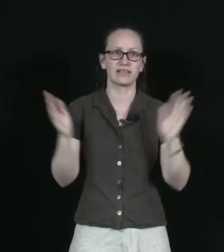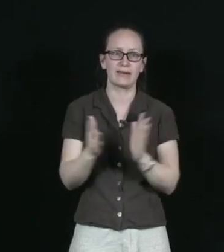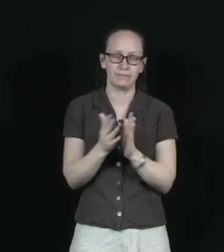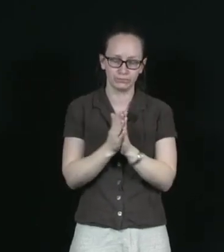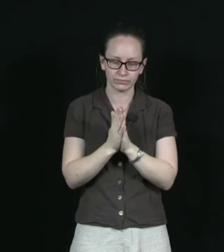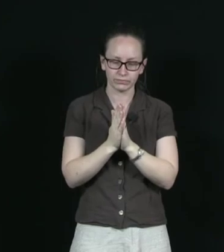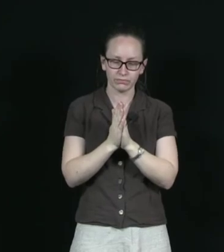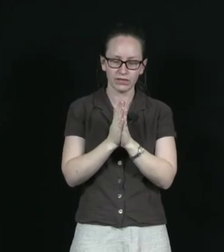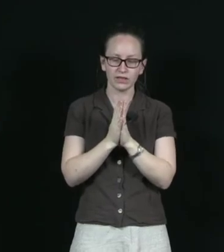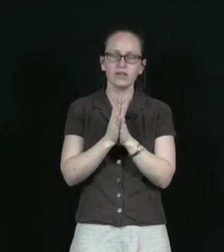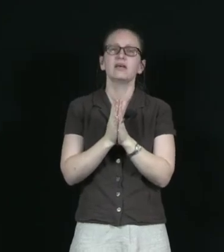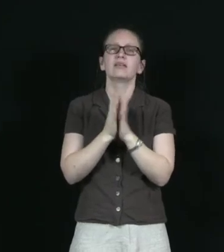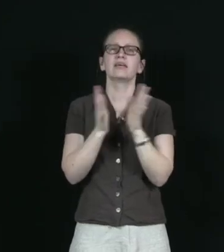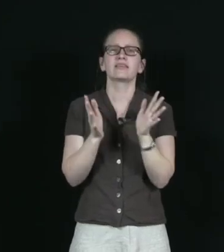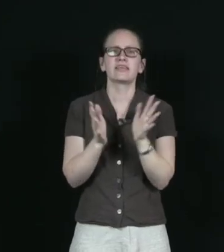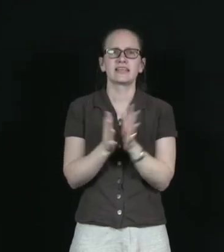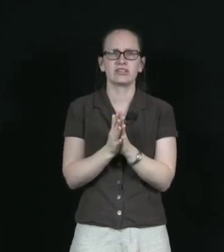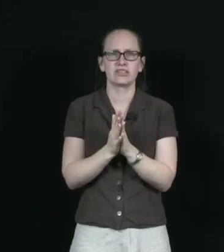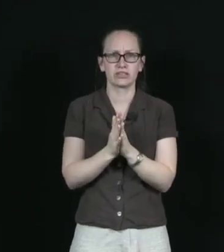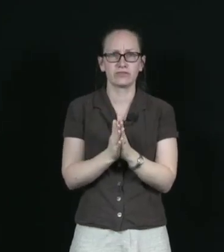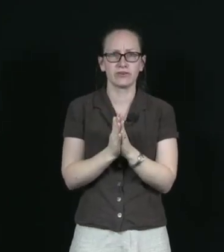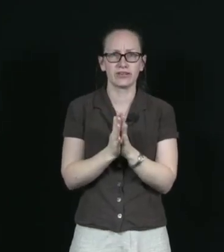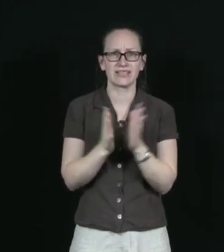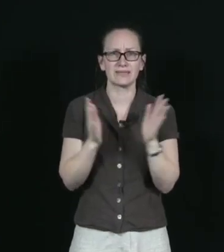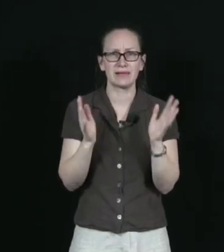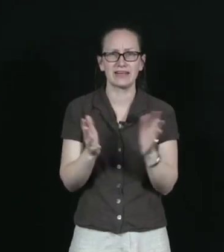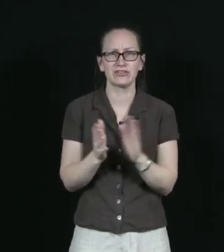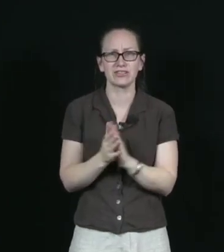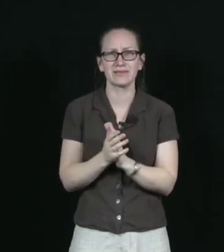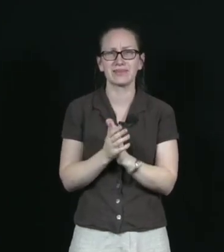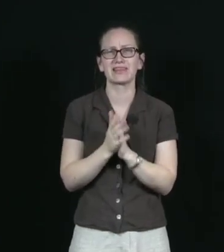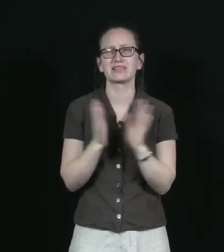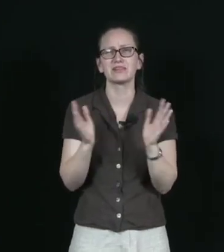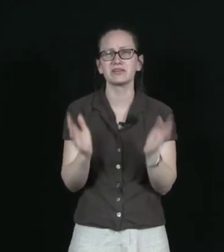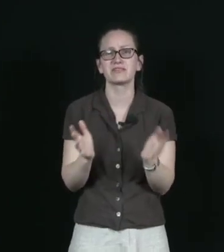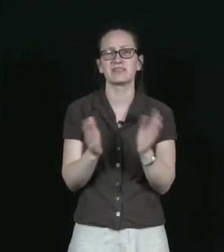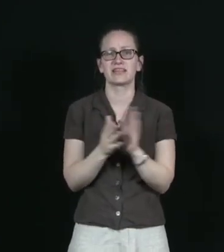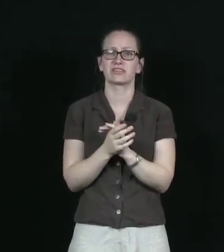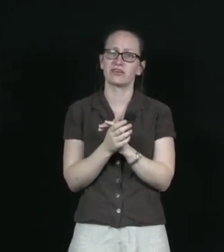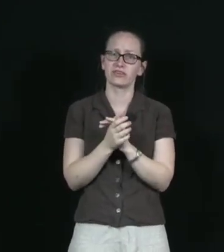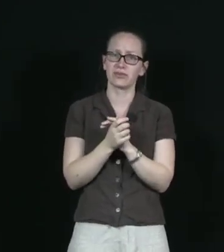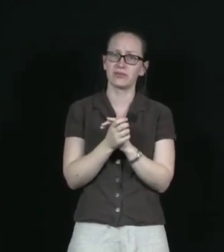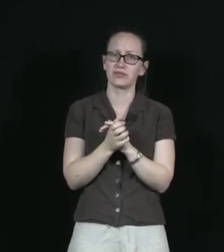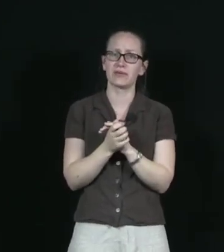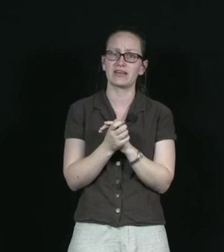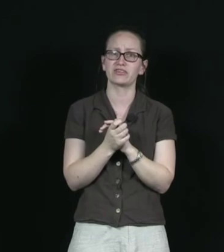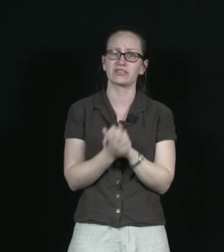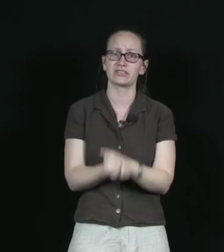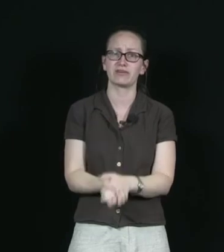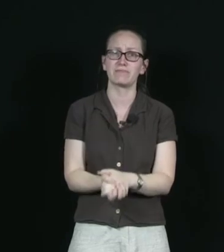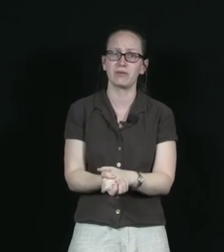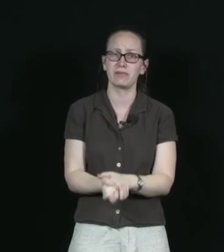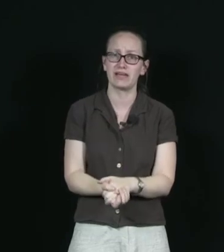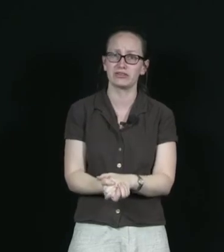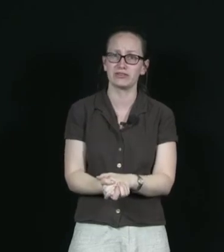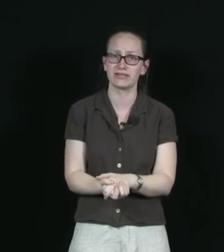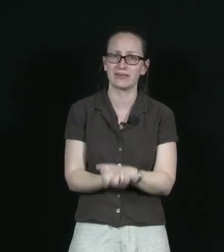late. The other thing that you need to avoid is plagiarism. There's lots of links on the Moodle page to describe what plagiarism